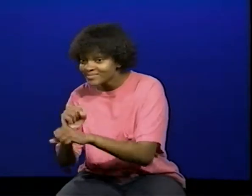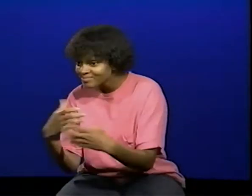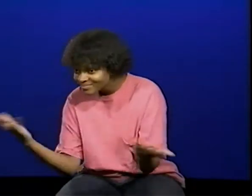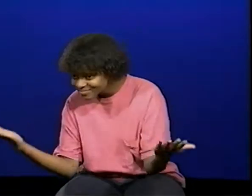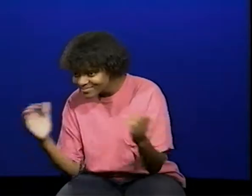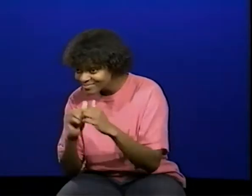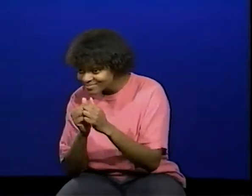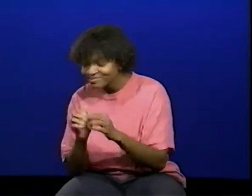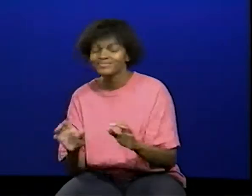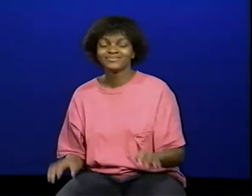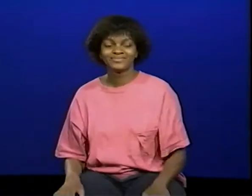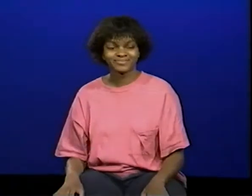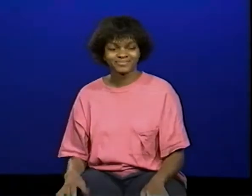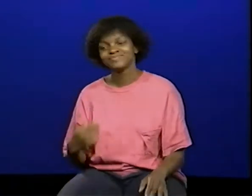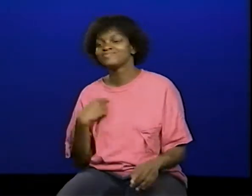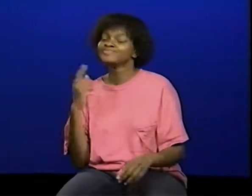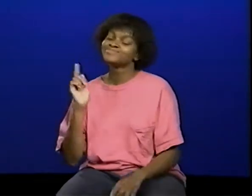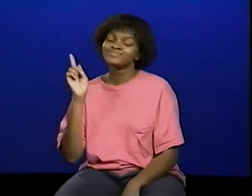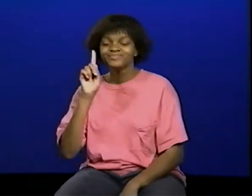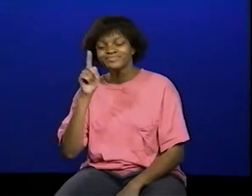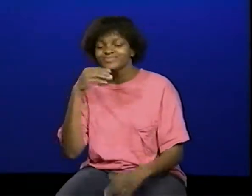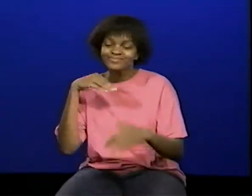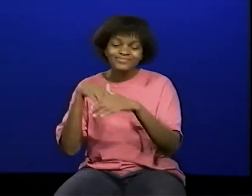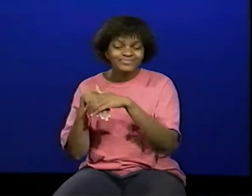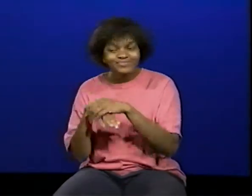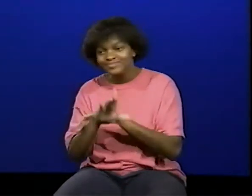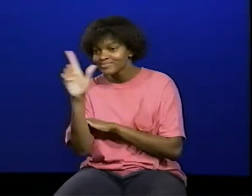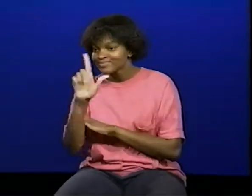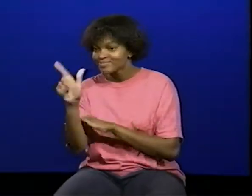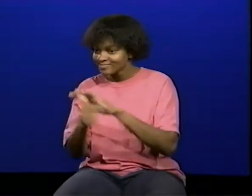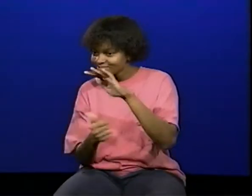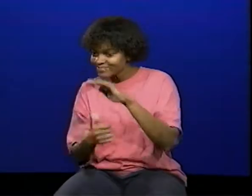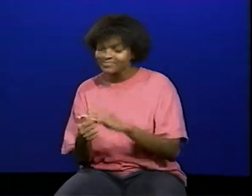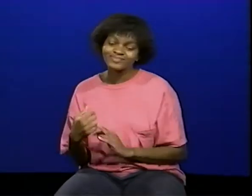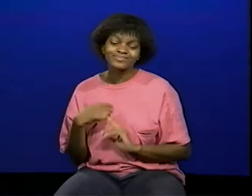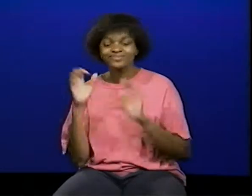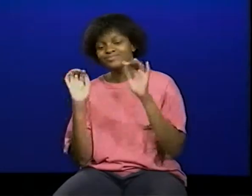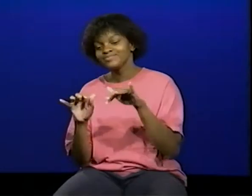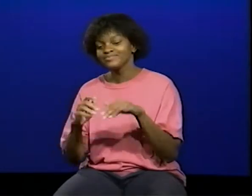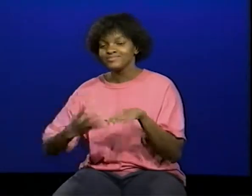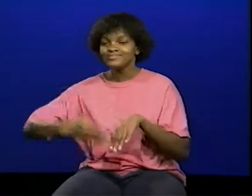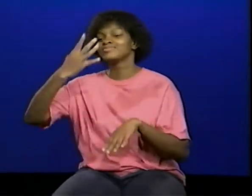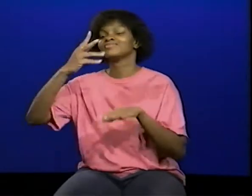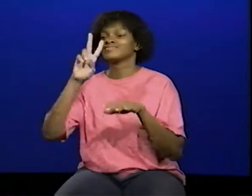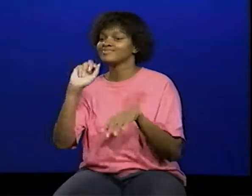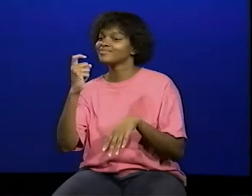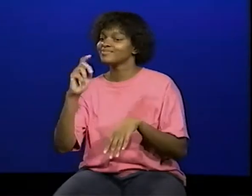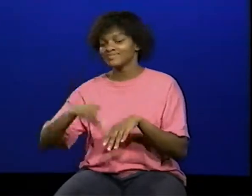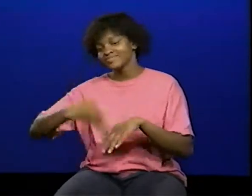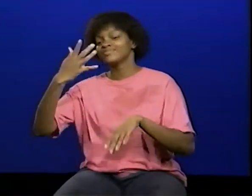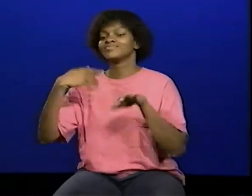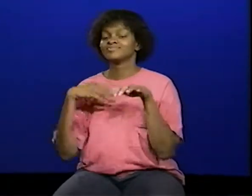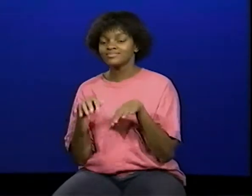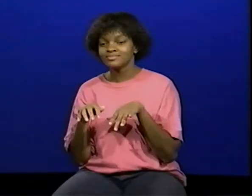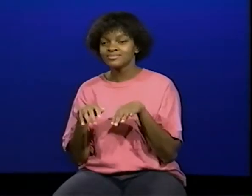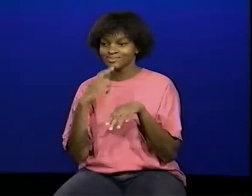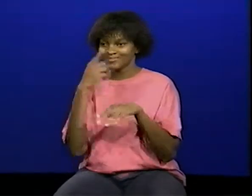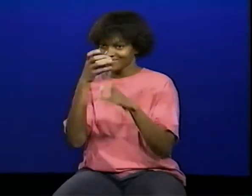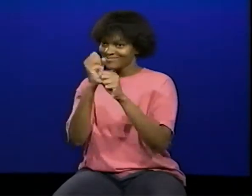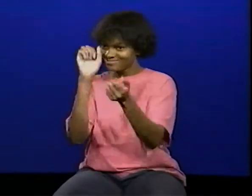had. How I got the job, where it was, and so forth. I went into the library and pulled up my VAX account,